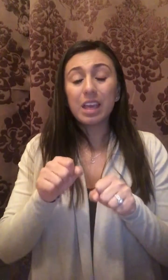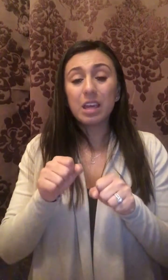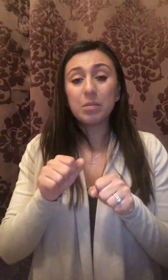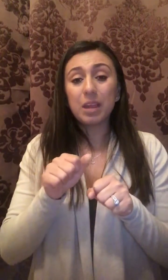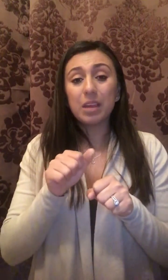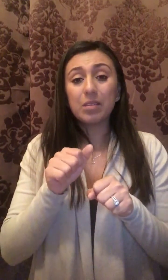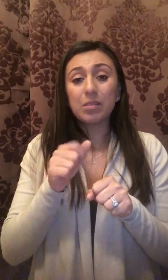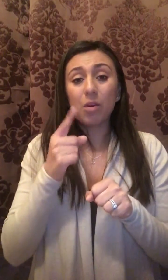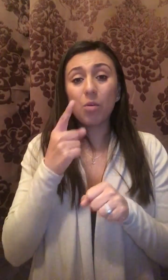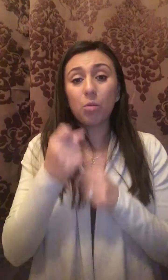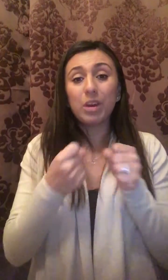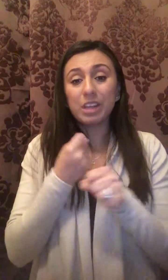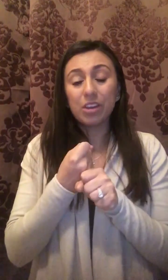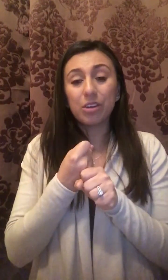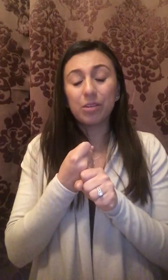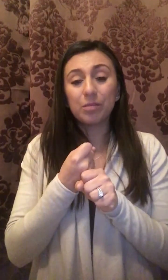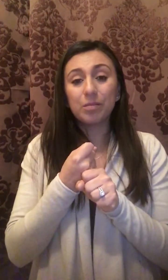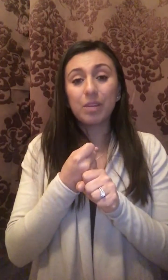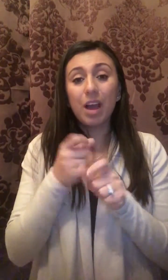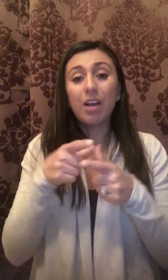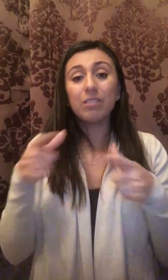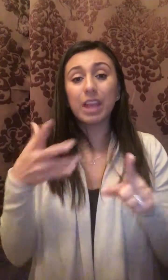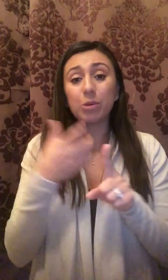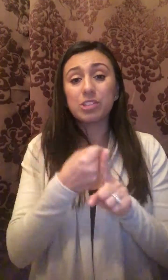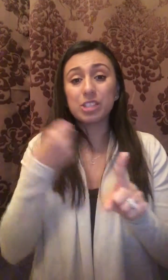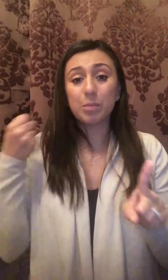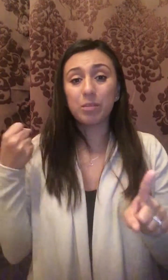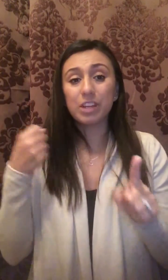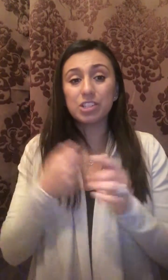can be 1 year of language deprivation.